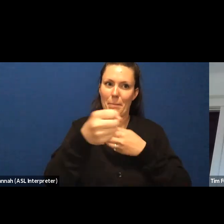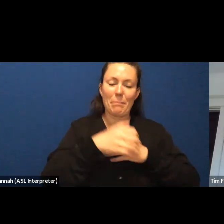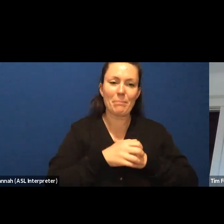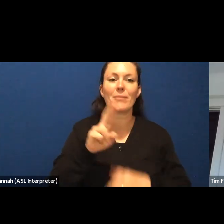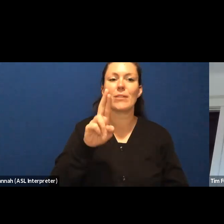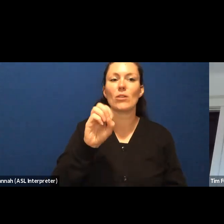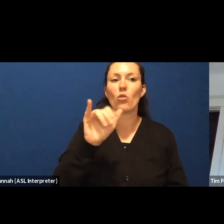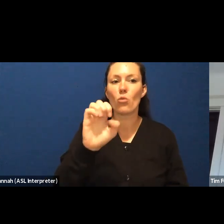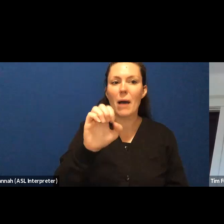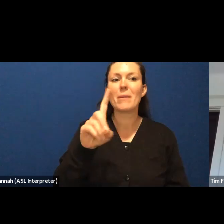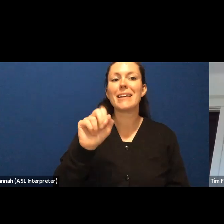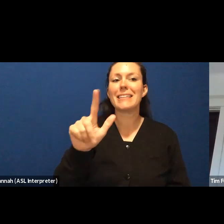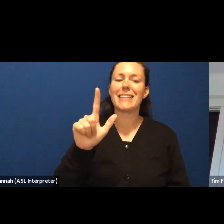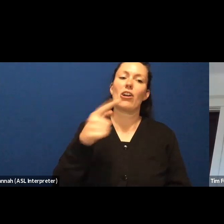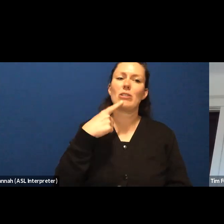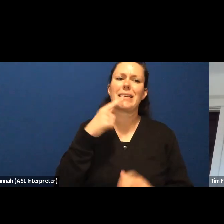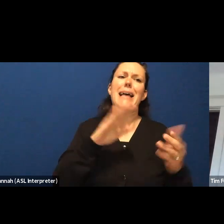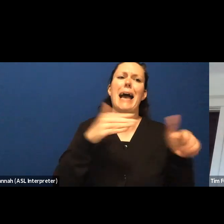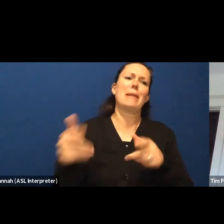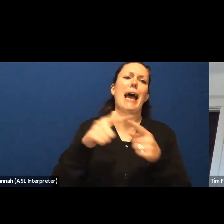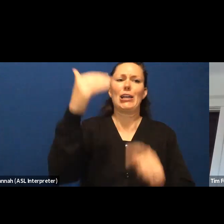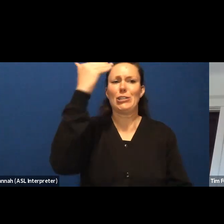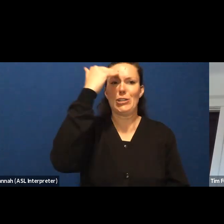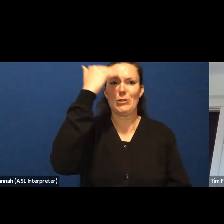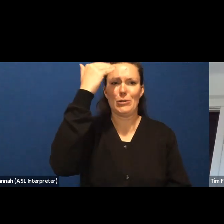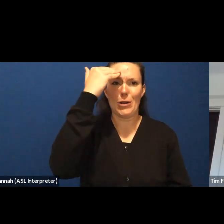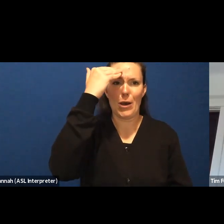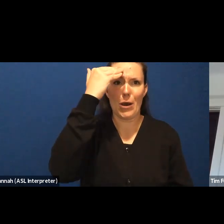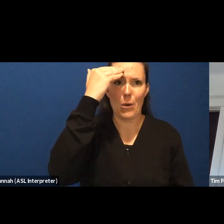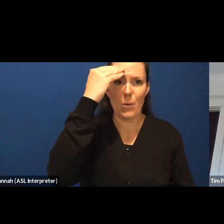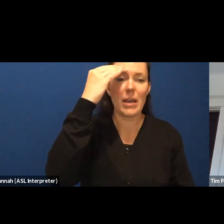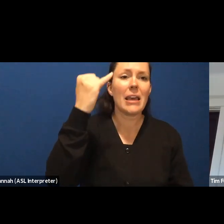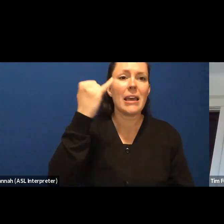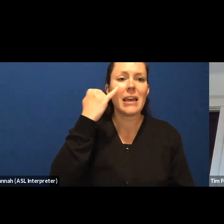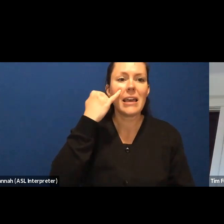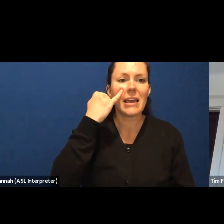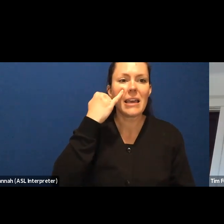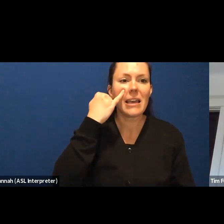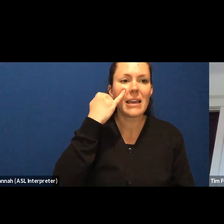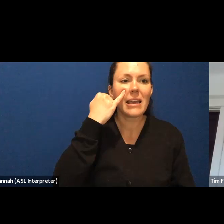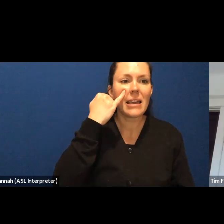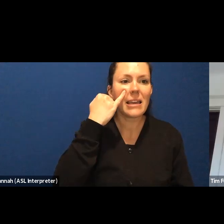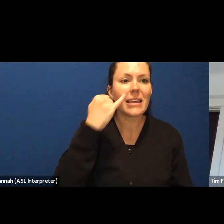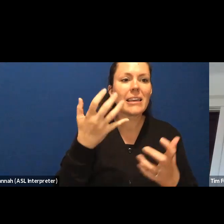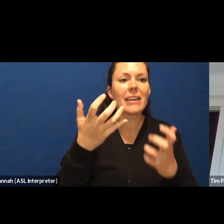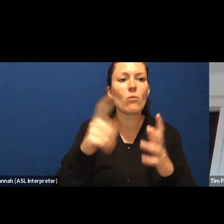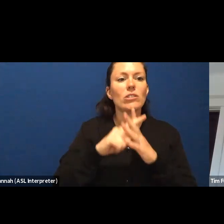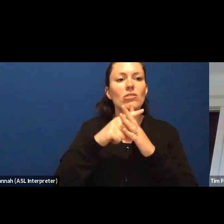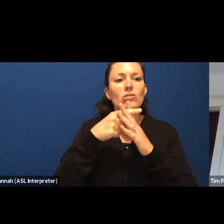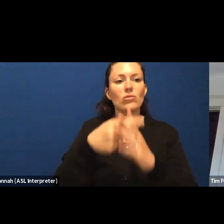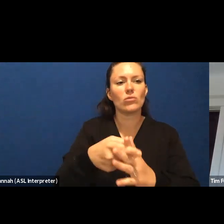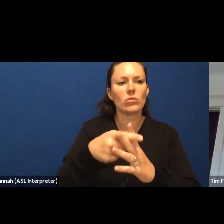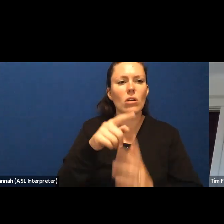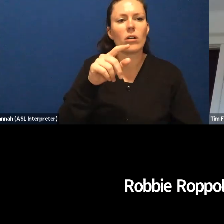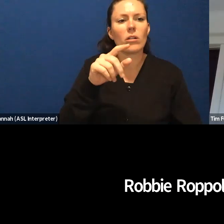Robbie, Daryl is dying to know if Atlantis coordinates a share a home program. He says he's interested in starting something like that. Curious if you